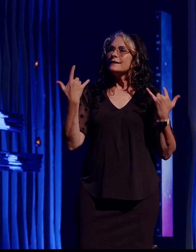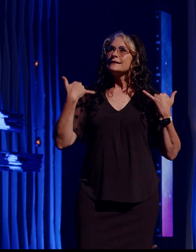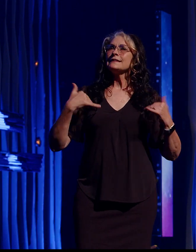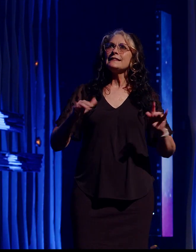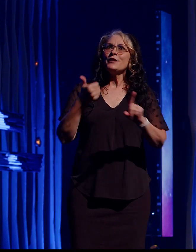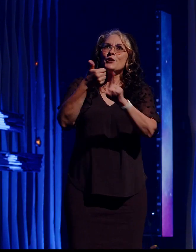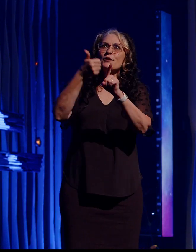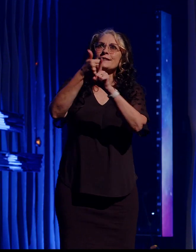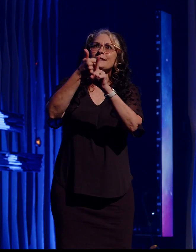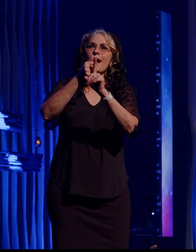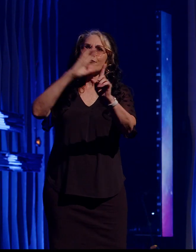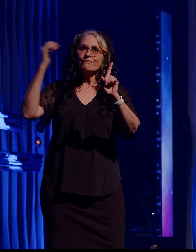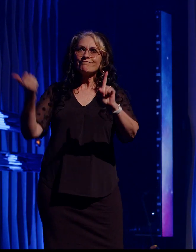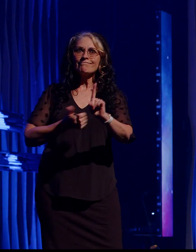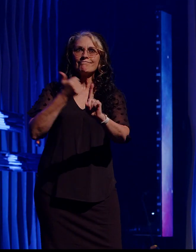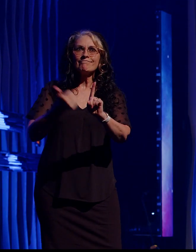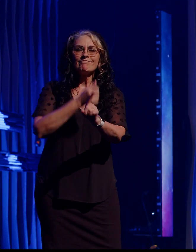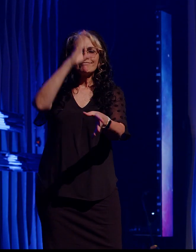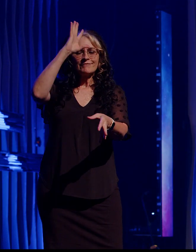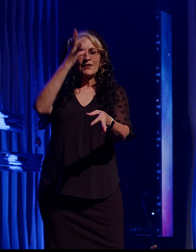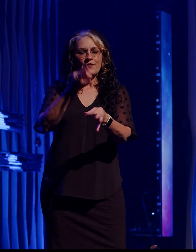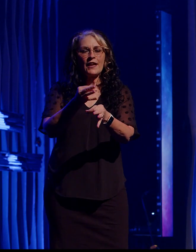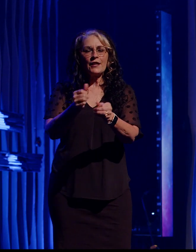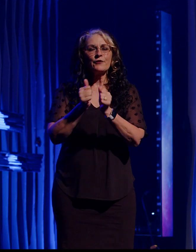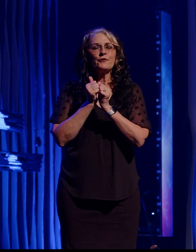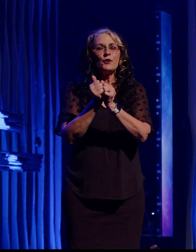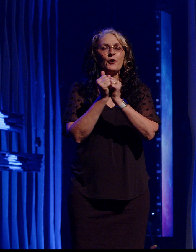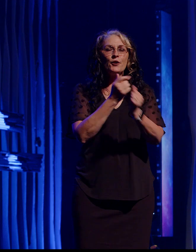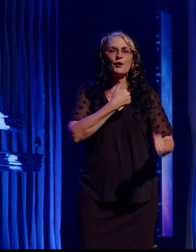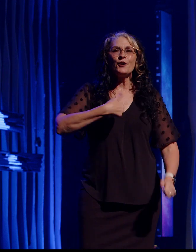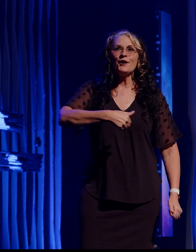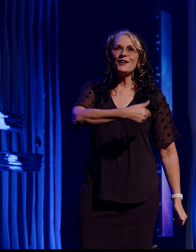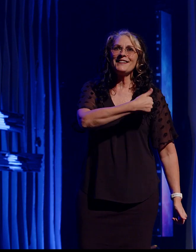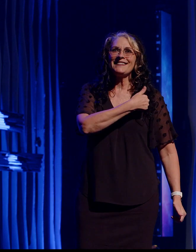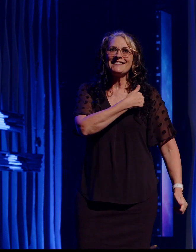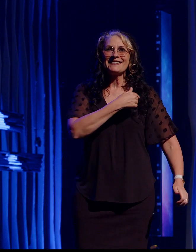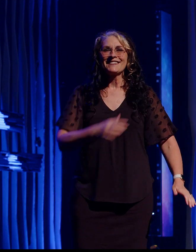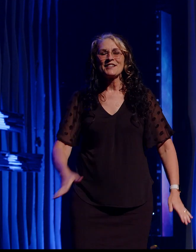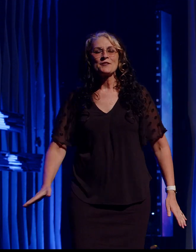are faithful. Still you are faithful.